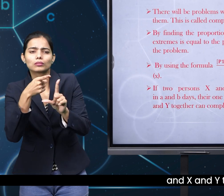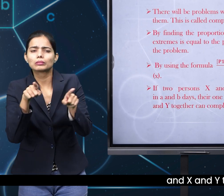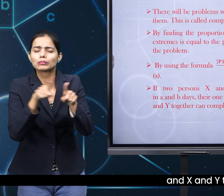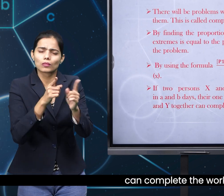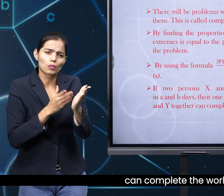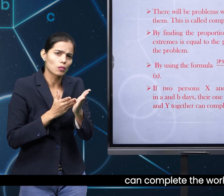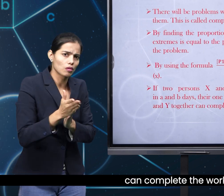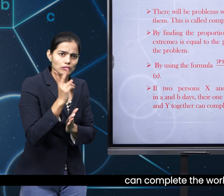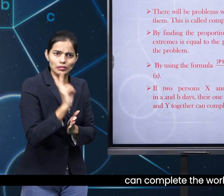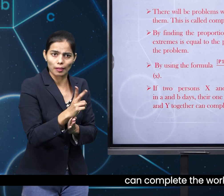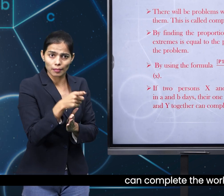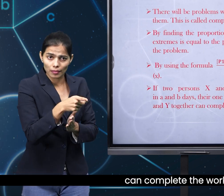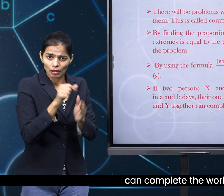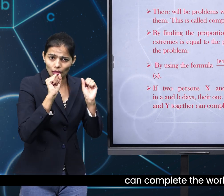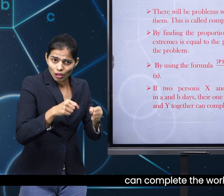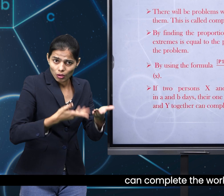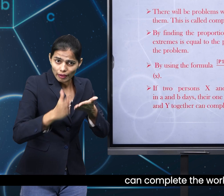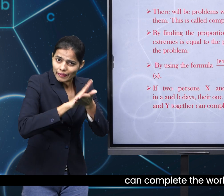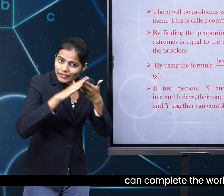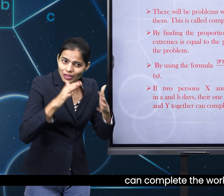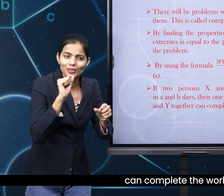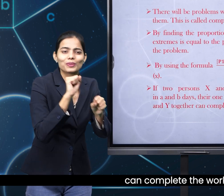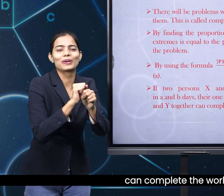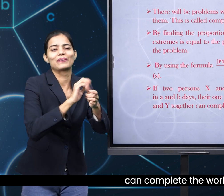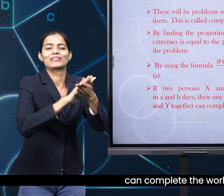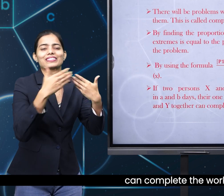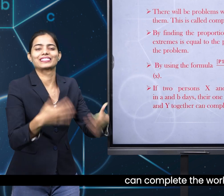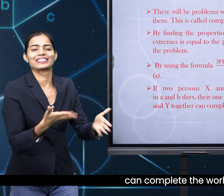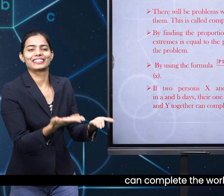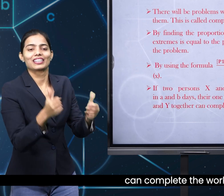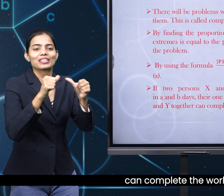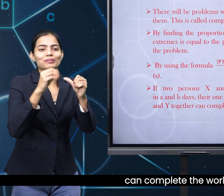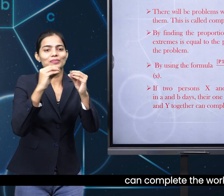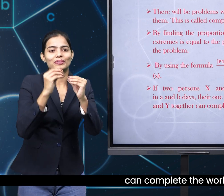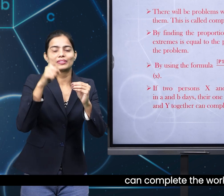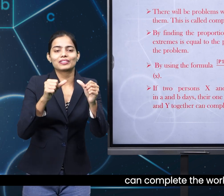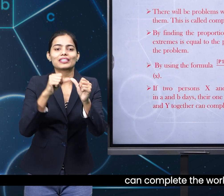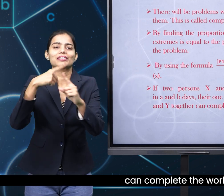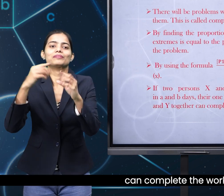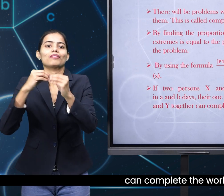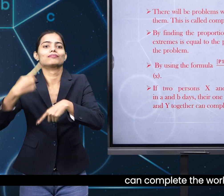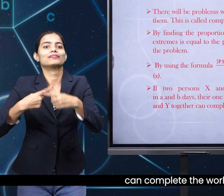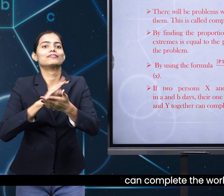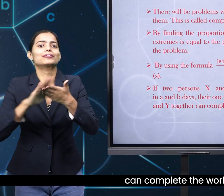Y together can complete the work in AB by A plus B days.